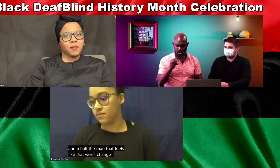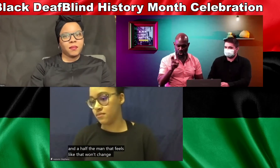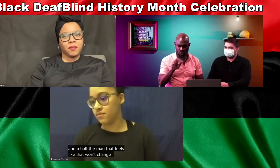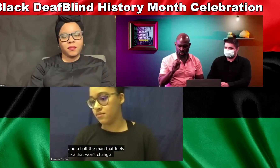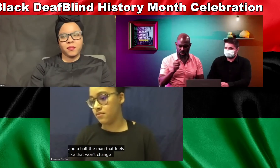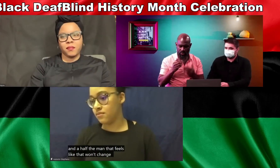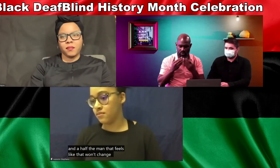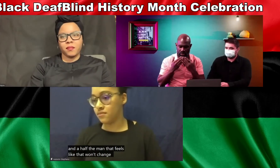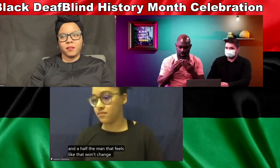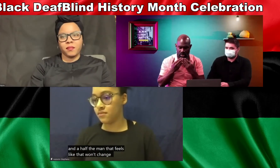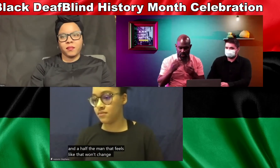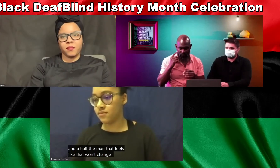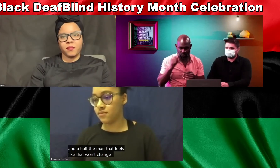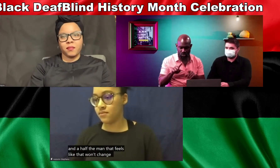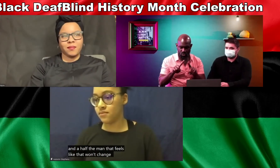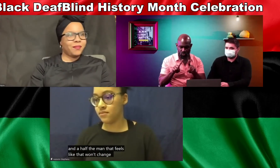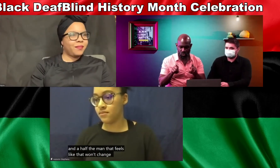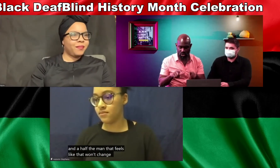This is Coco speaking.